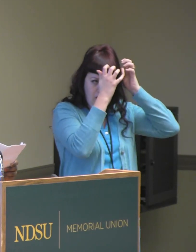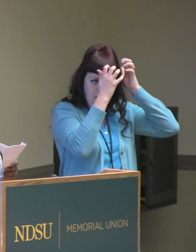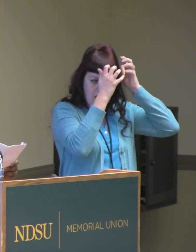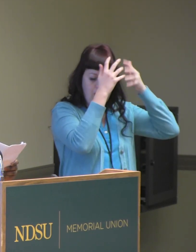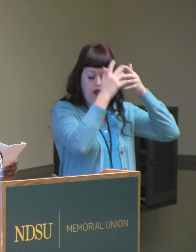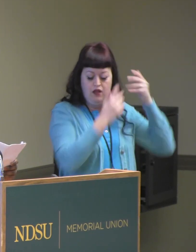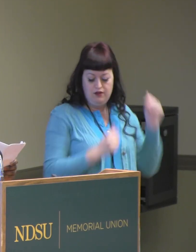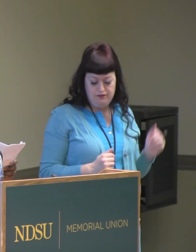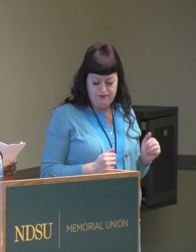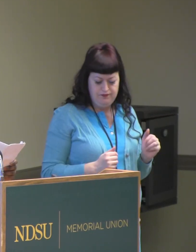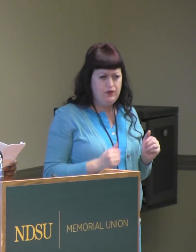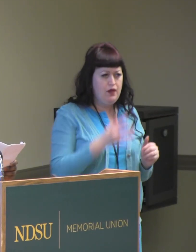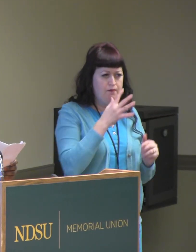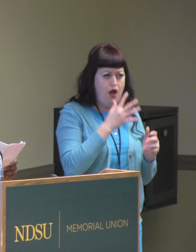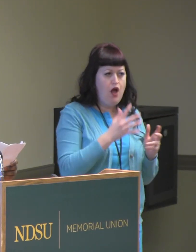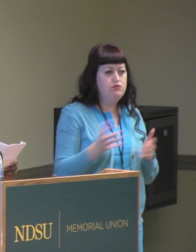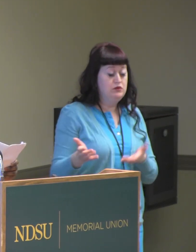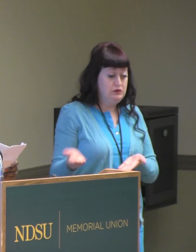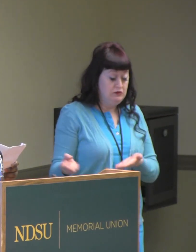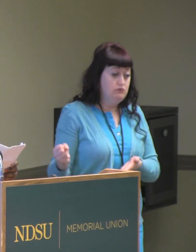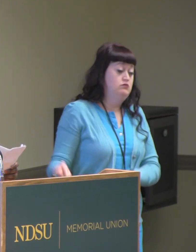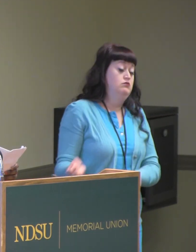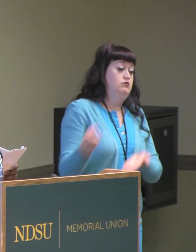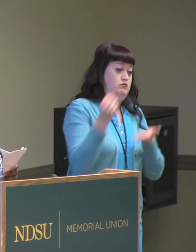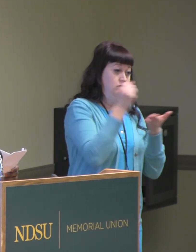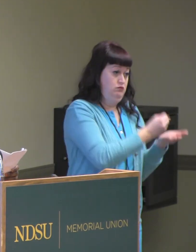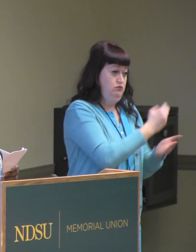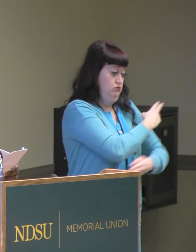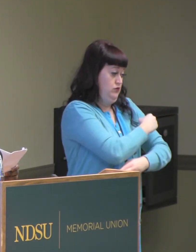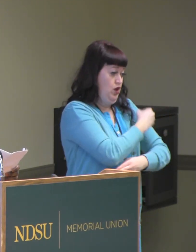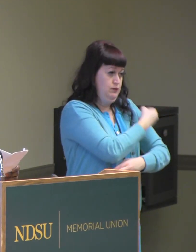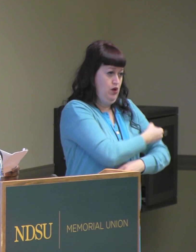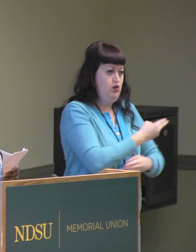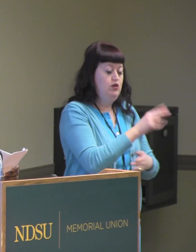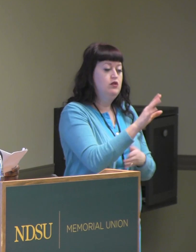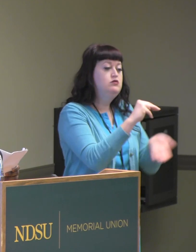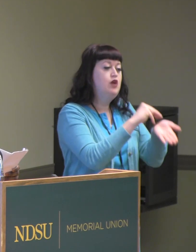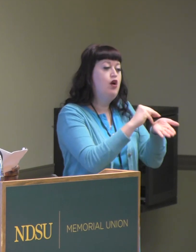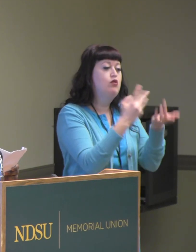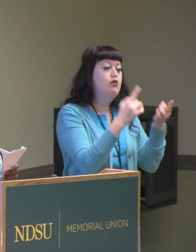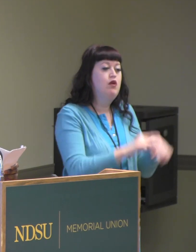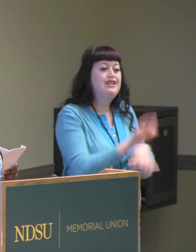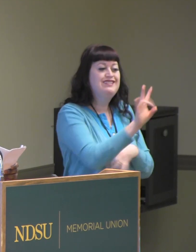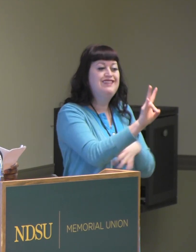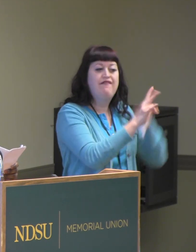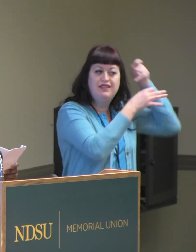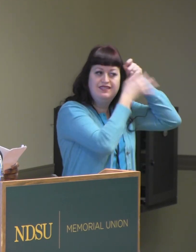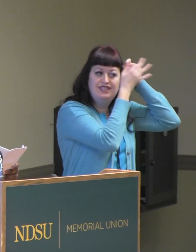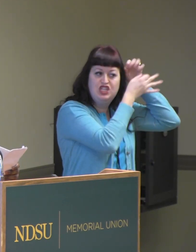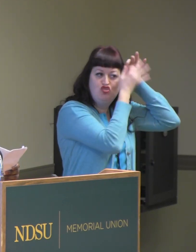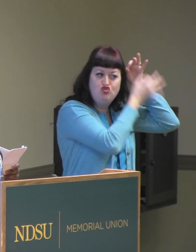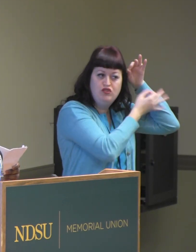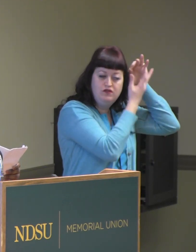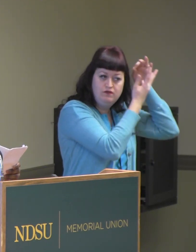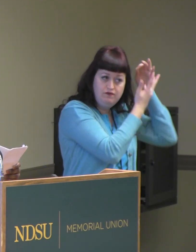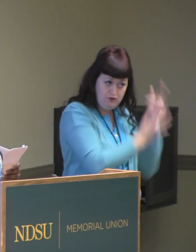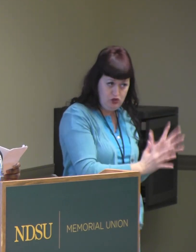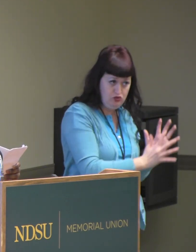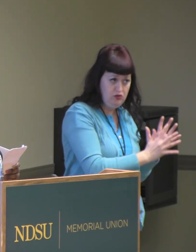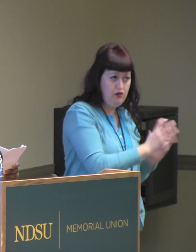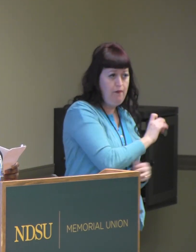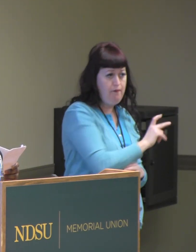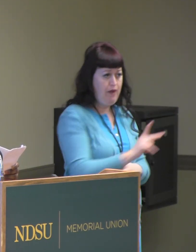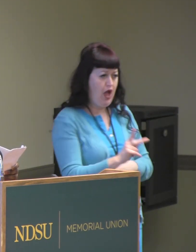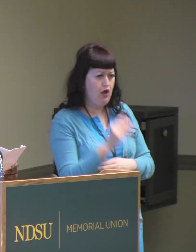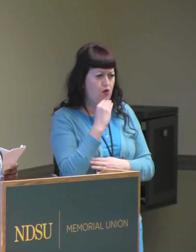stop. She rushed me to the clinic, and the doctor gave me 7 stitches on my head. When they got back home, she went to talk